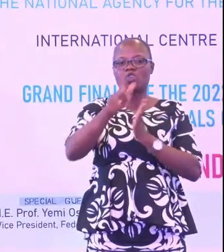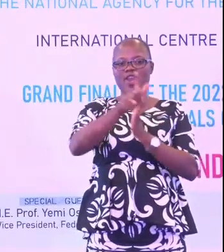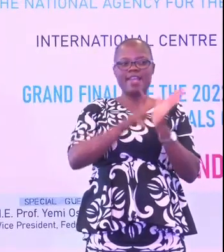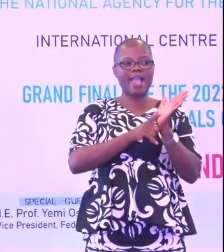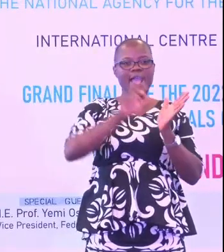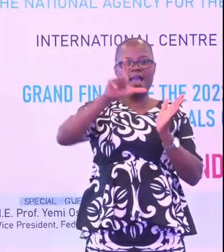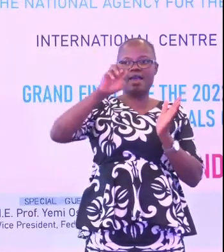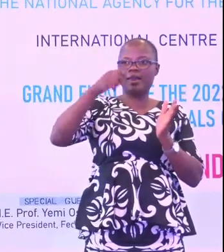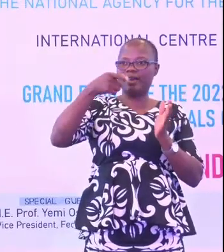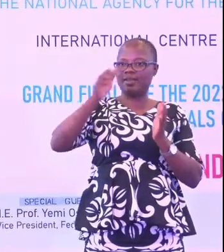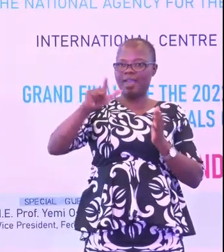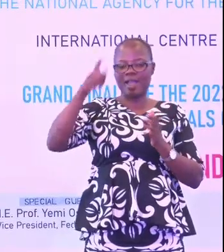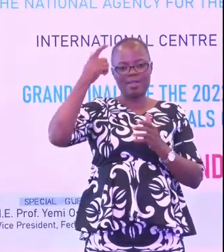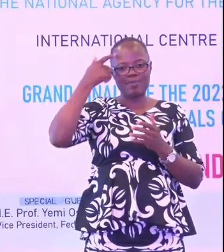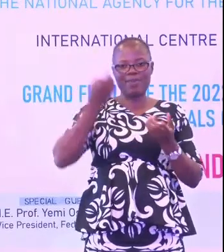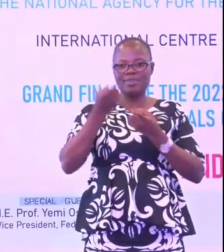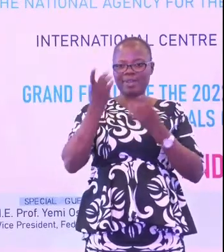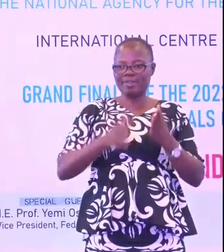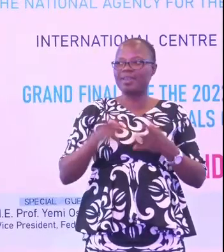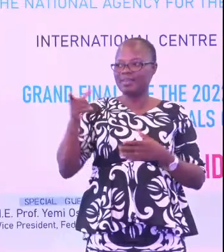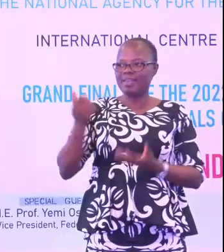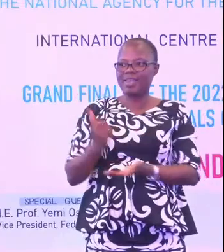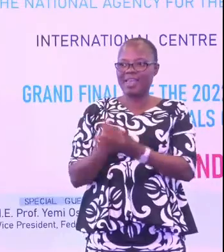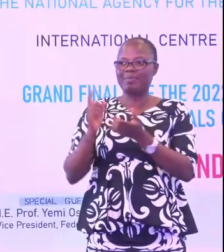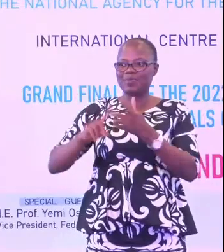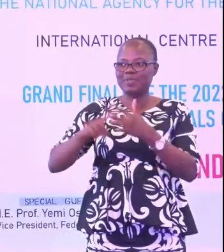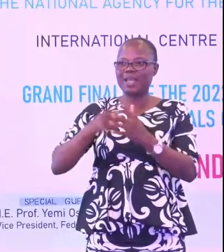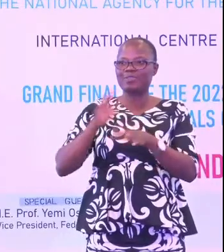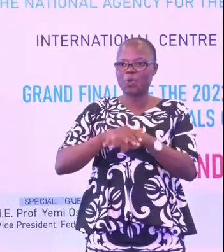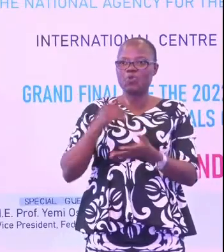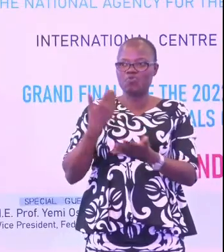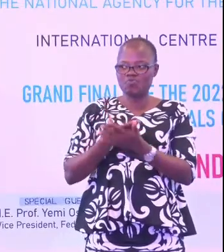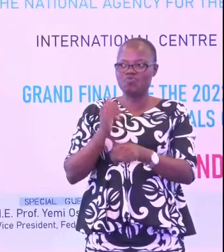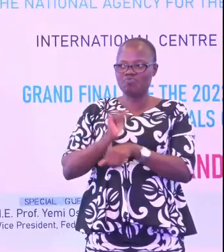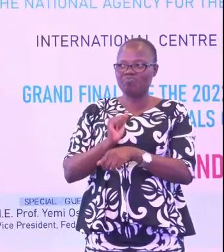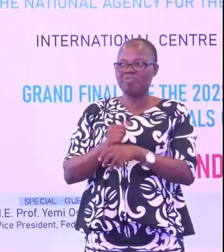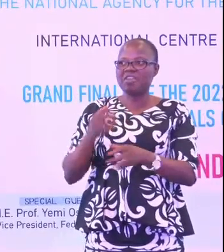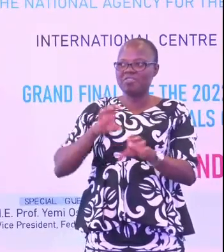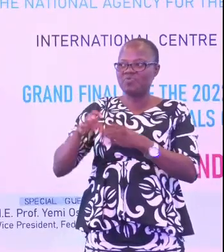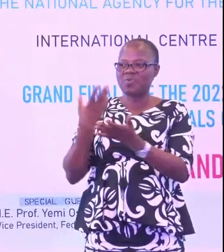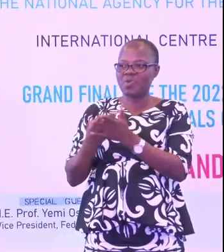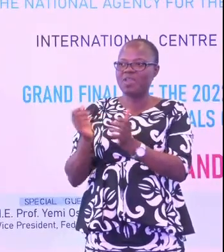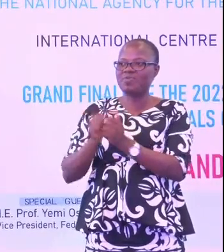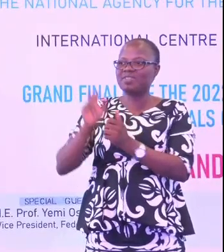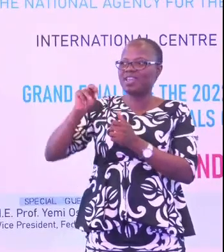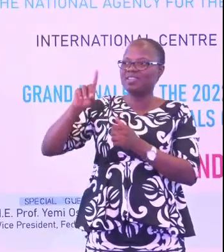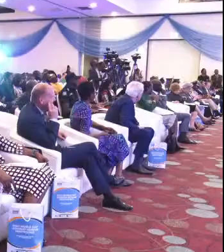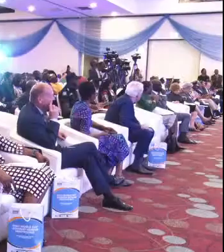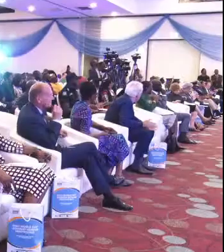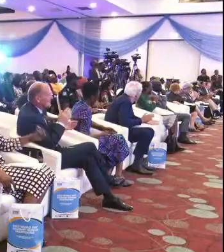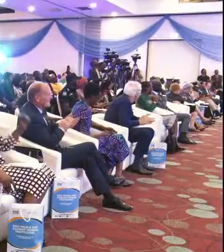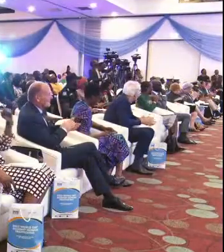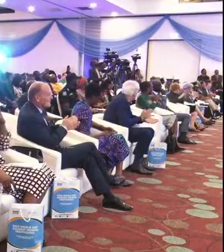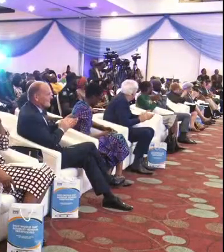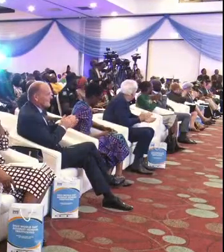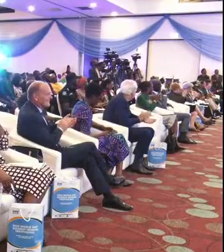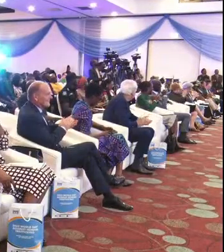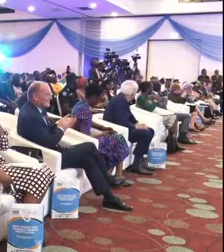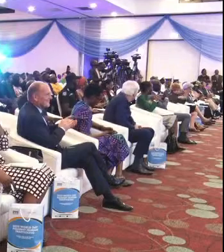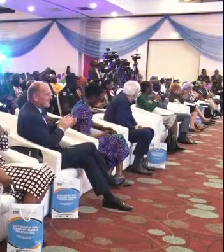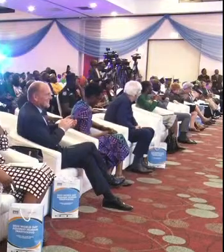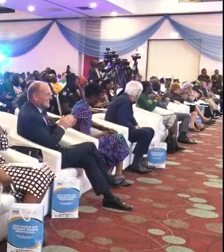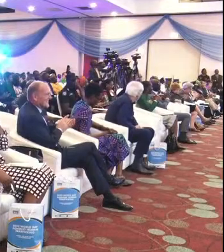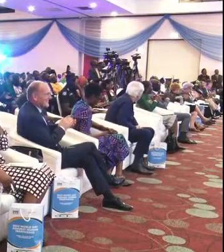see that we helped him to start on a good note, and he's doing well now with NDLEA. Please put your hands together for him.